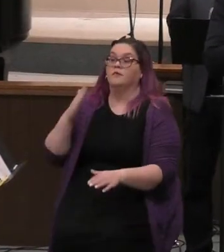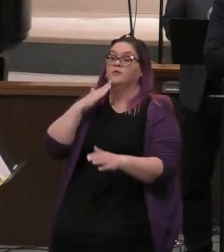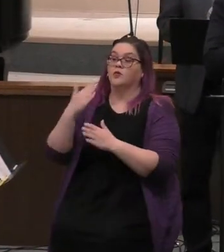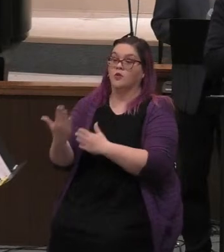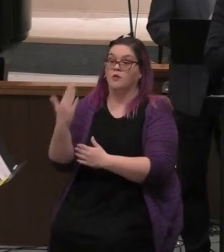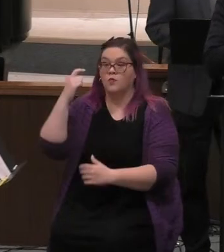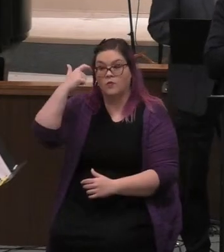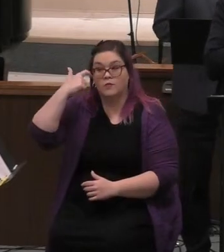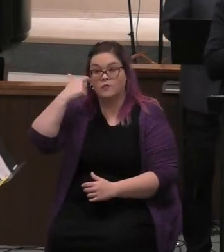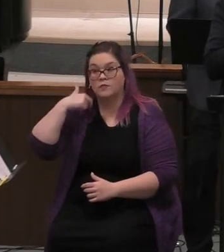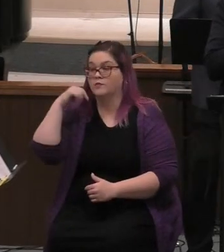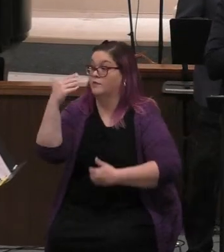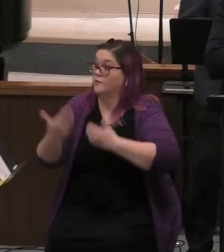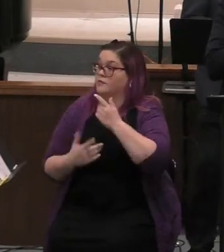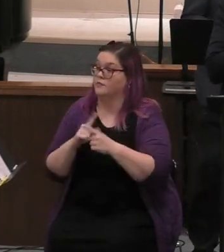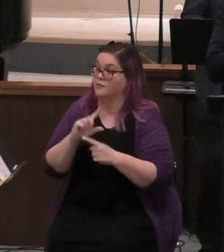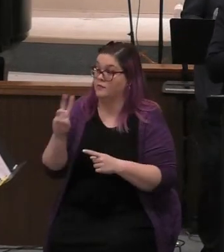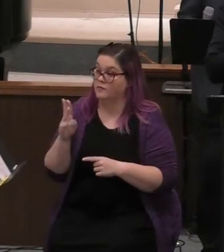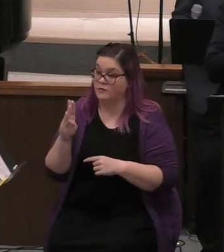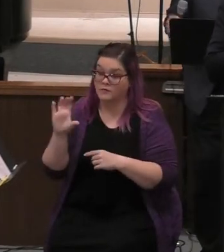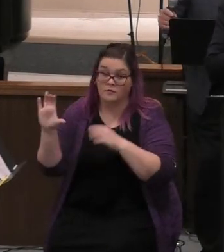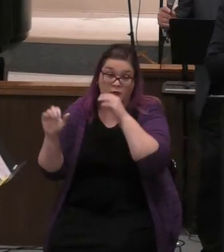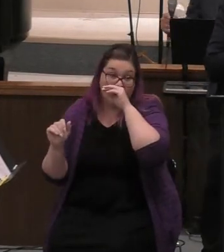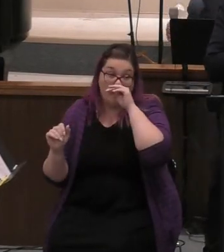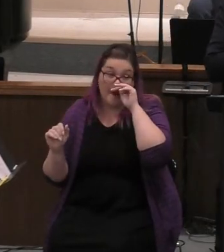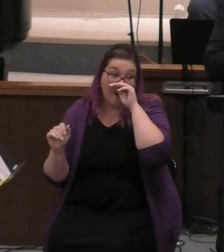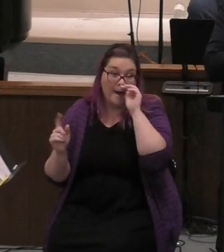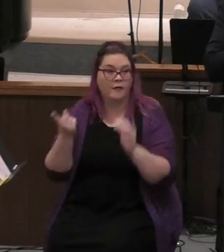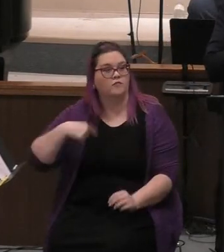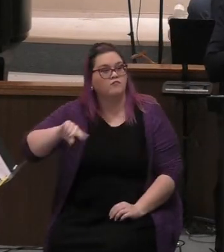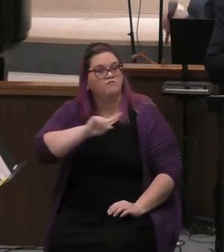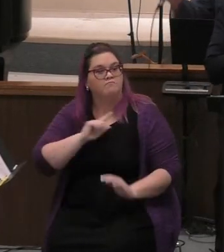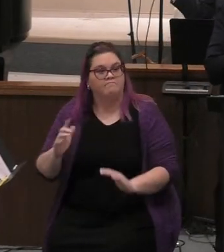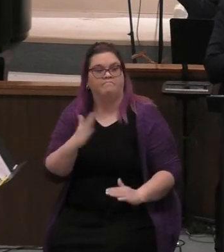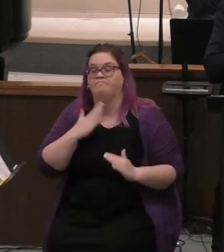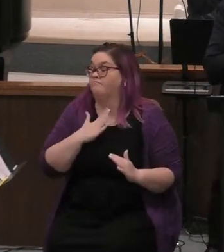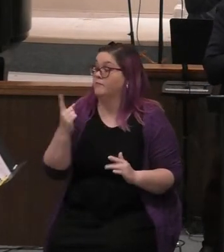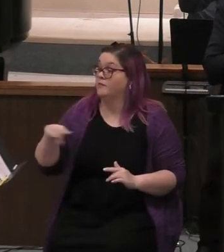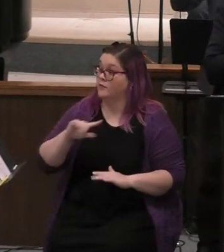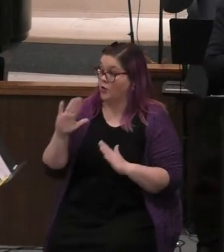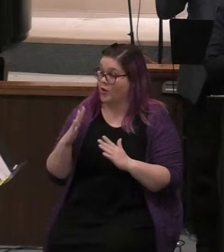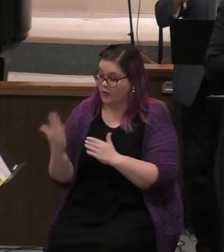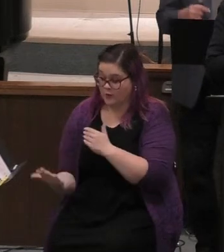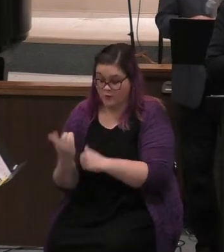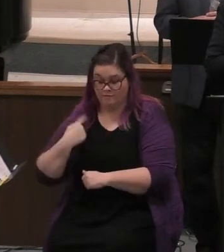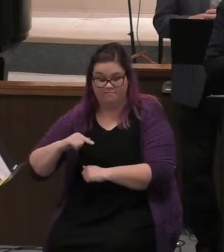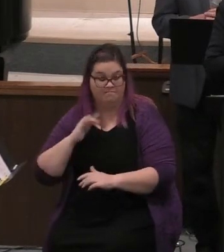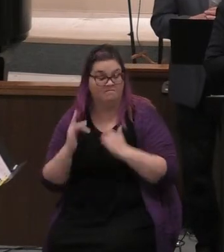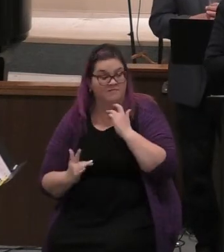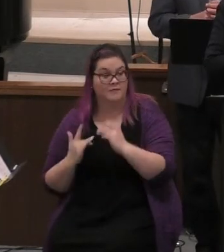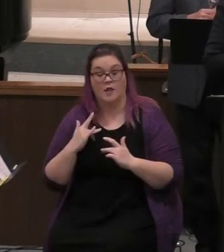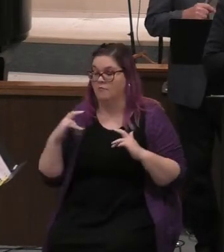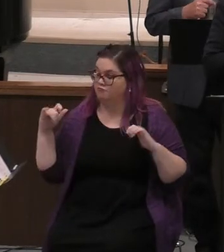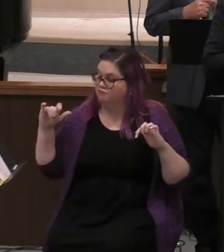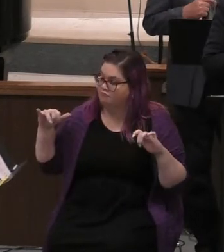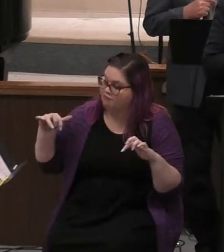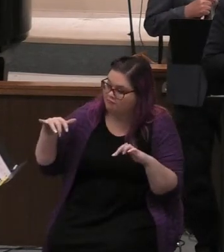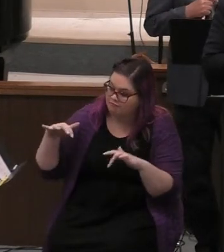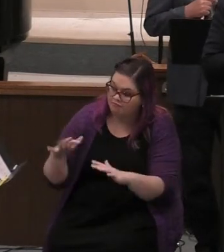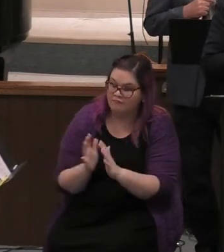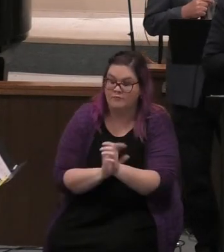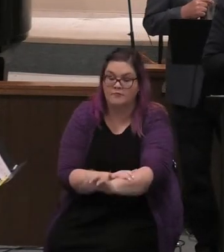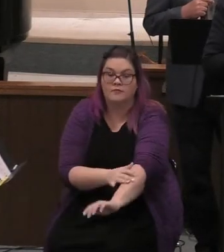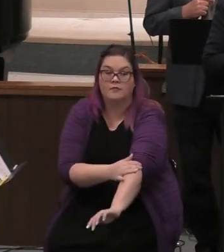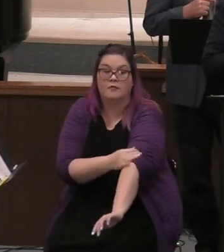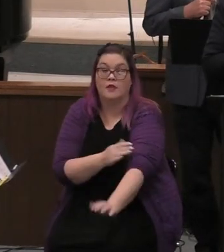Good morning. Welcome to Wichita Bible Church. We are delighted that you're here. We're all excited to be here. I want to ask